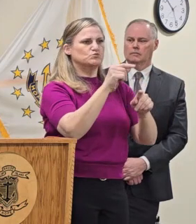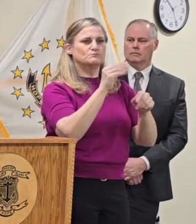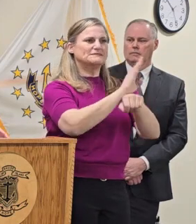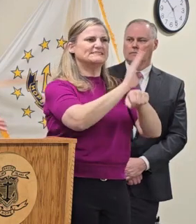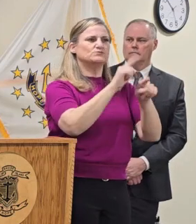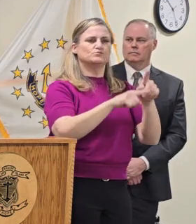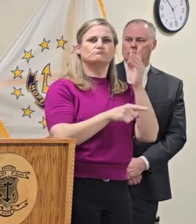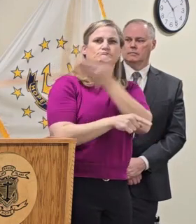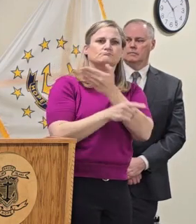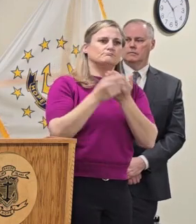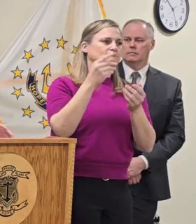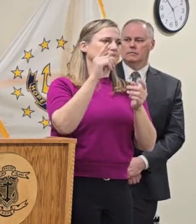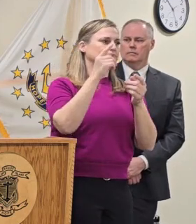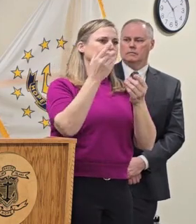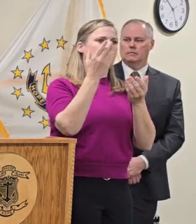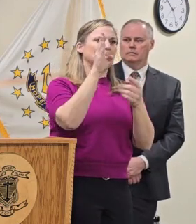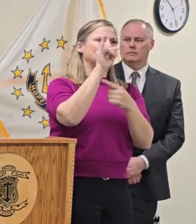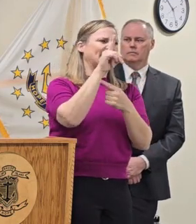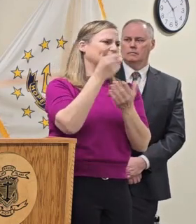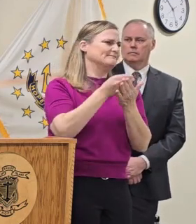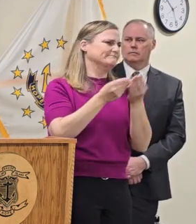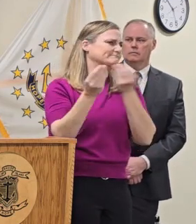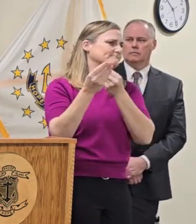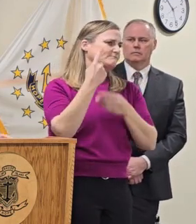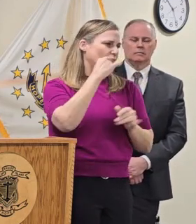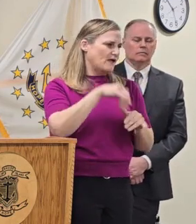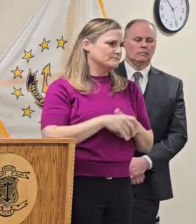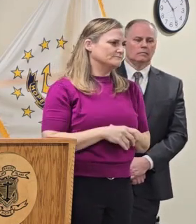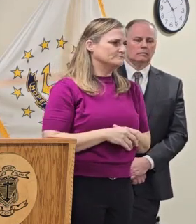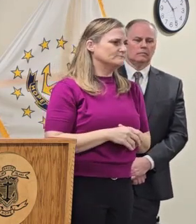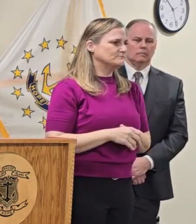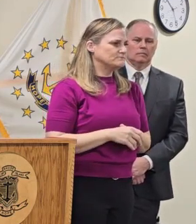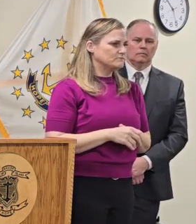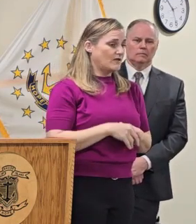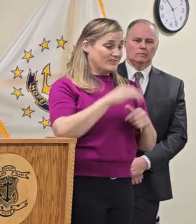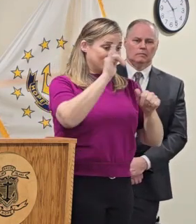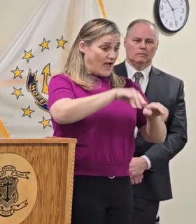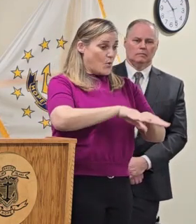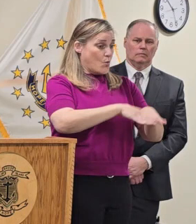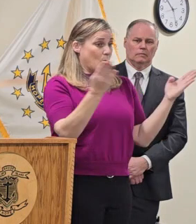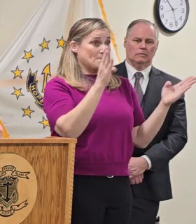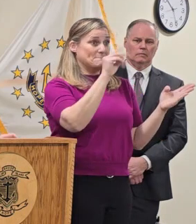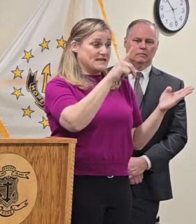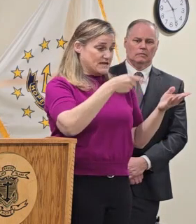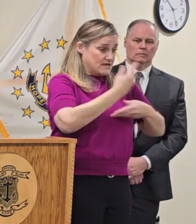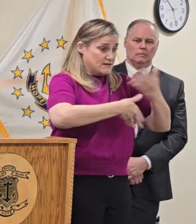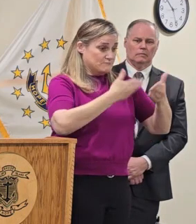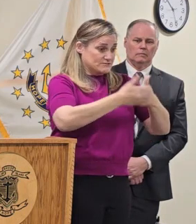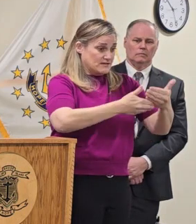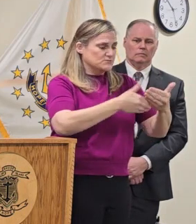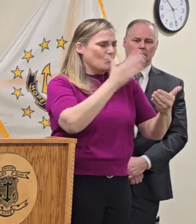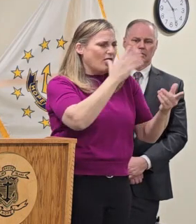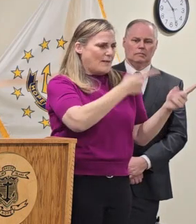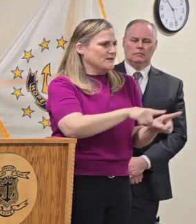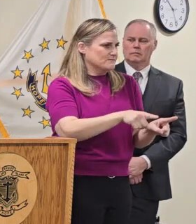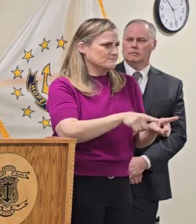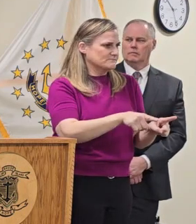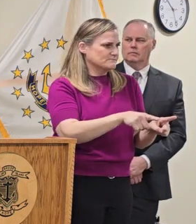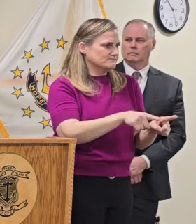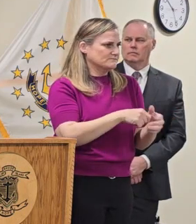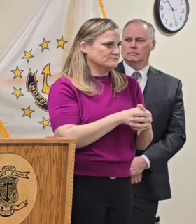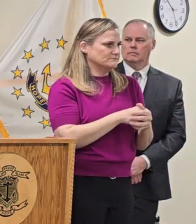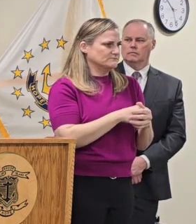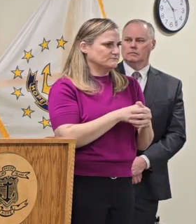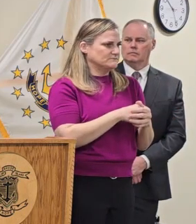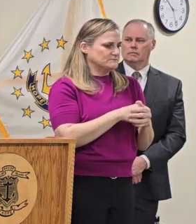demolishing. So we'll go through an open bid process, and we'll evaluate the bids for that work based on the value